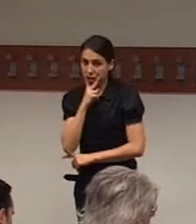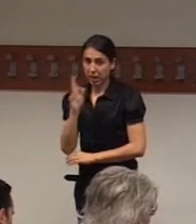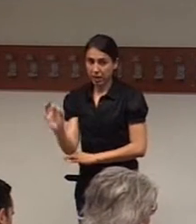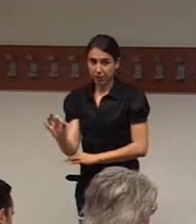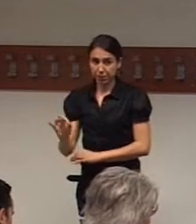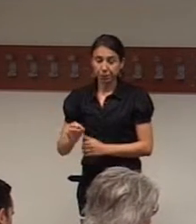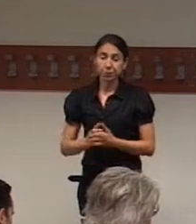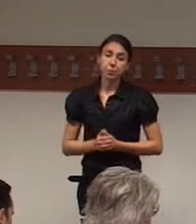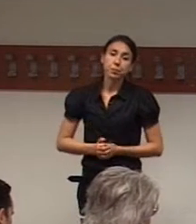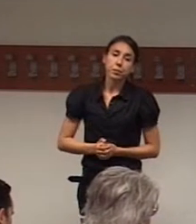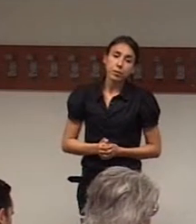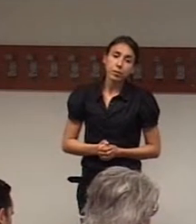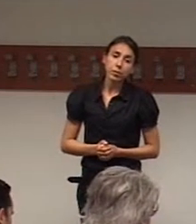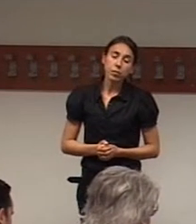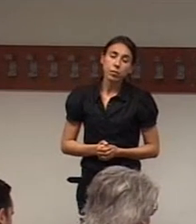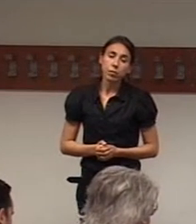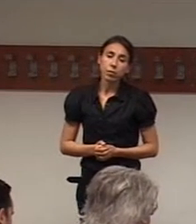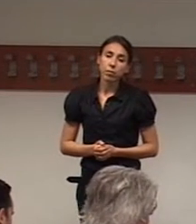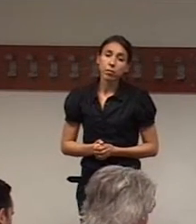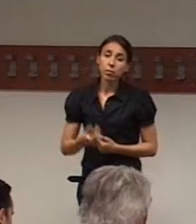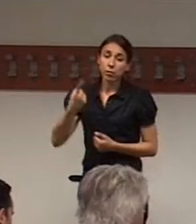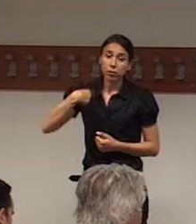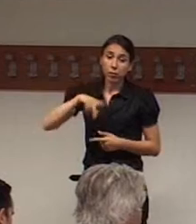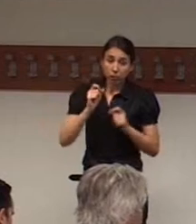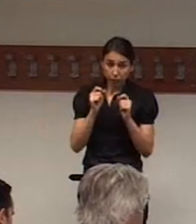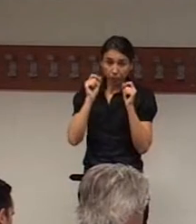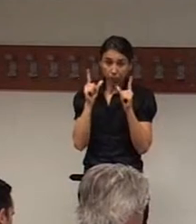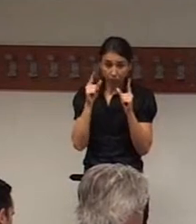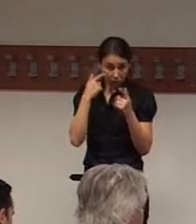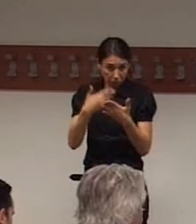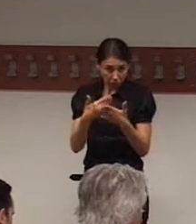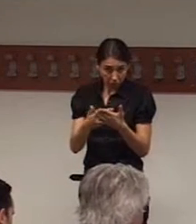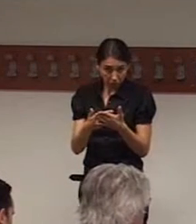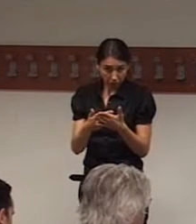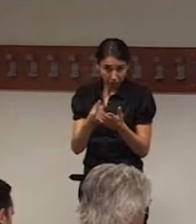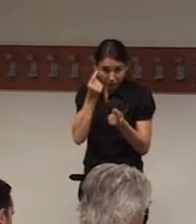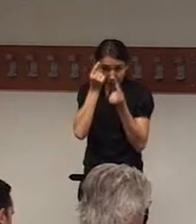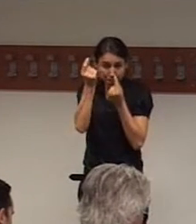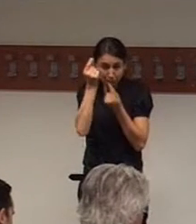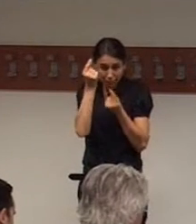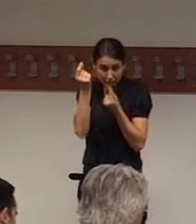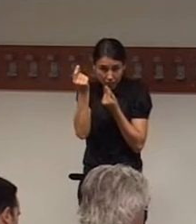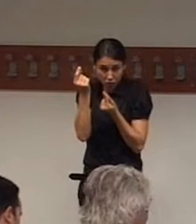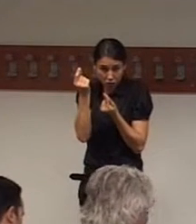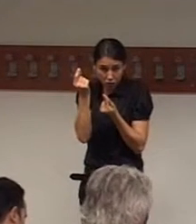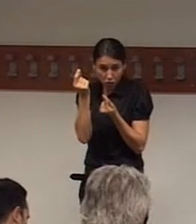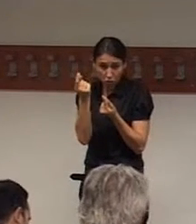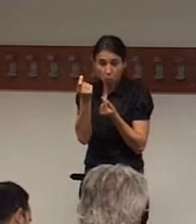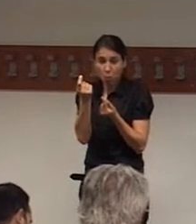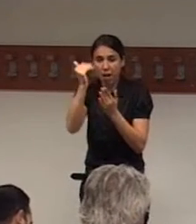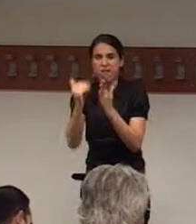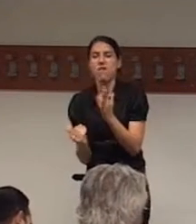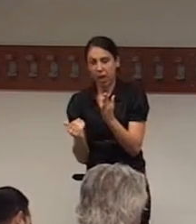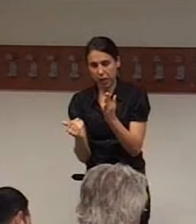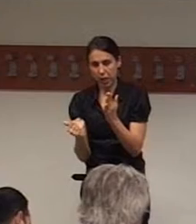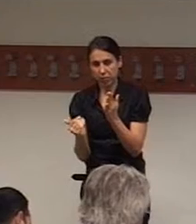of blind people, regarding locating blind people, and we have seen that the accuracy, it